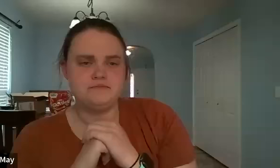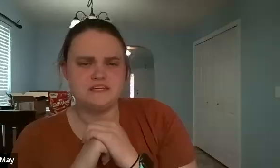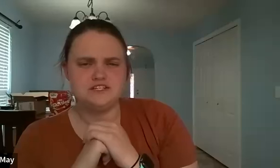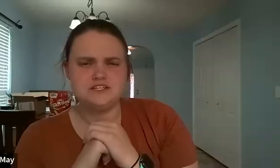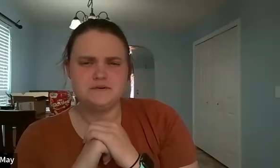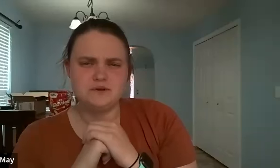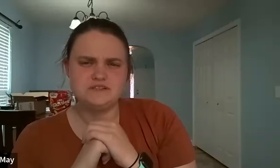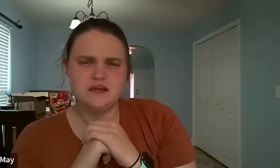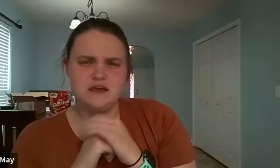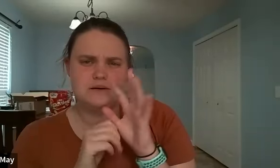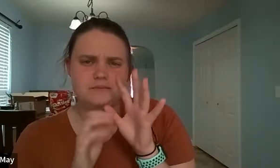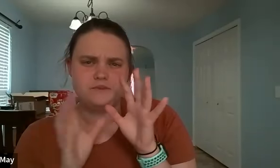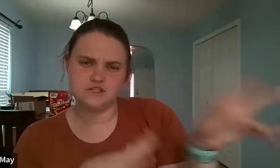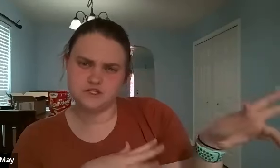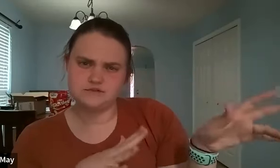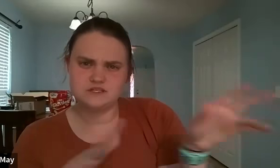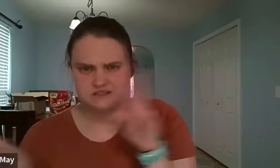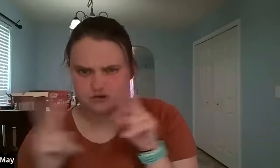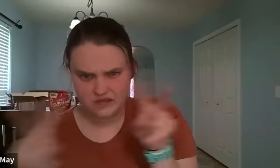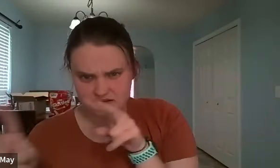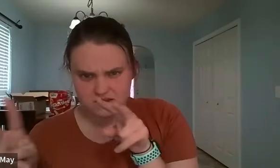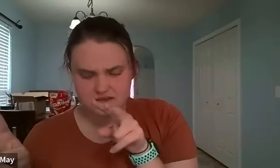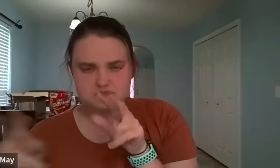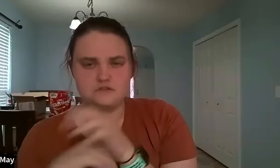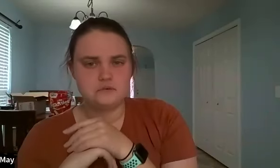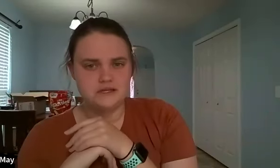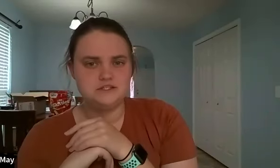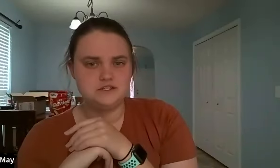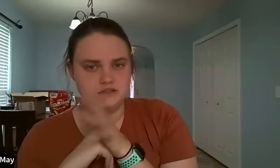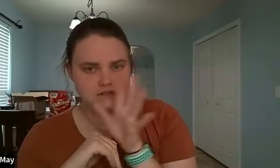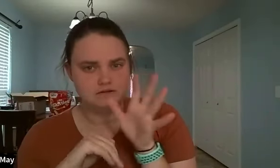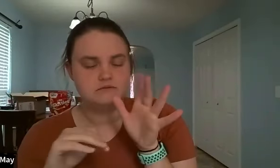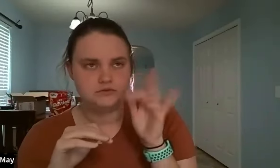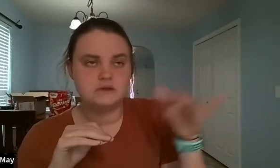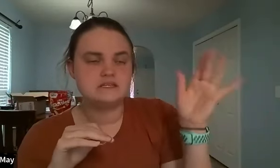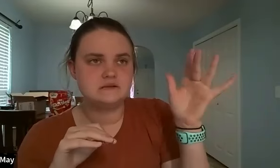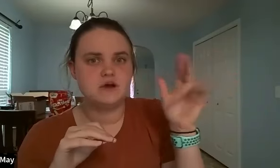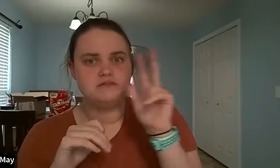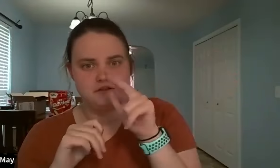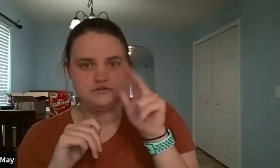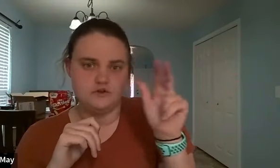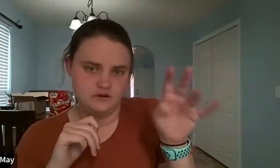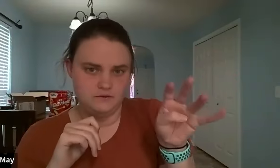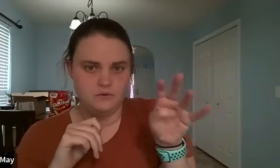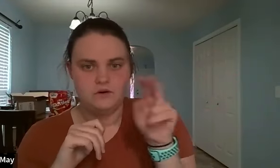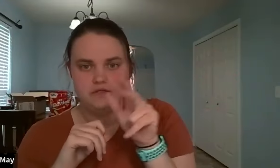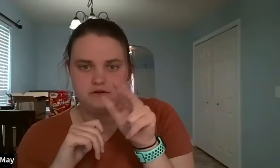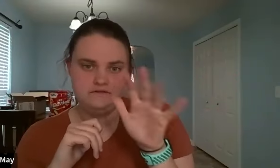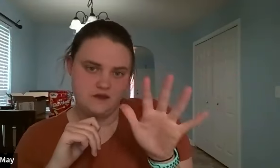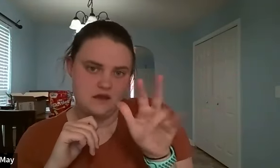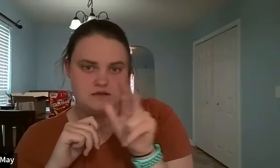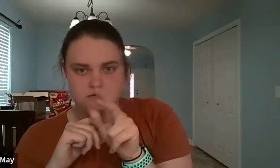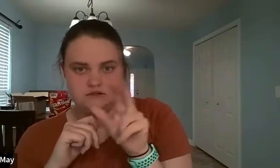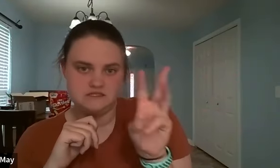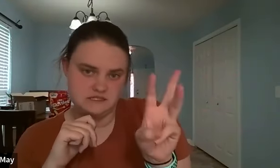That's usually for mostly the 2s is those kind of things. The 3s usually 3s and above, like 34, 35,